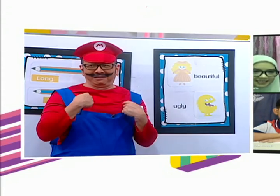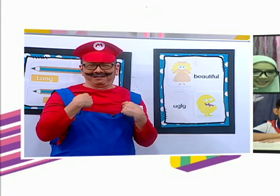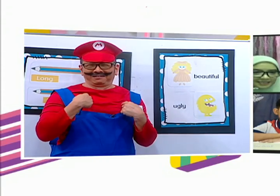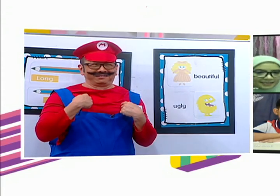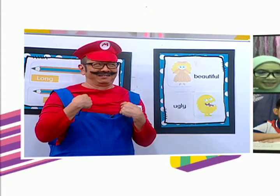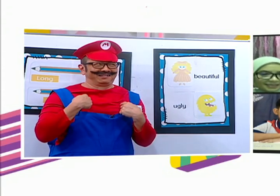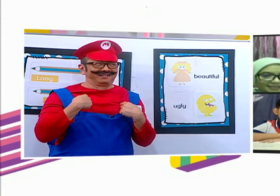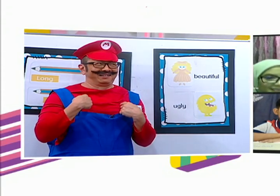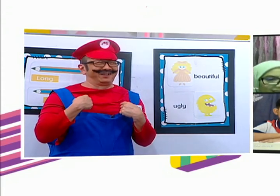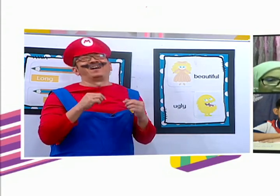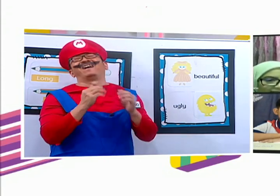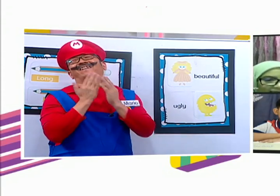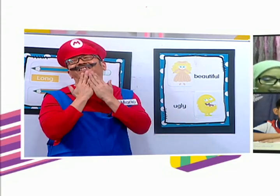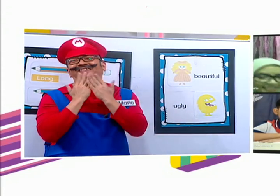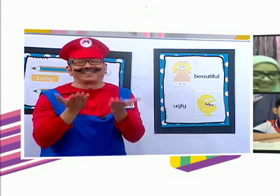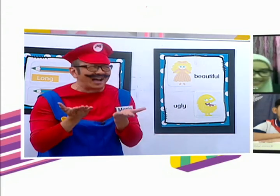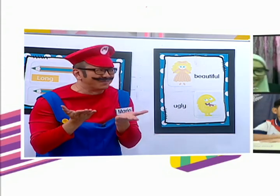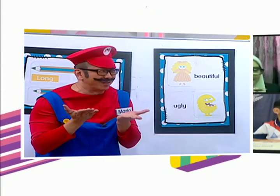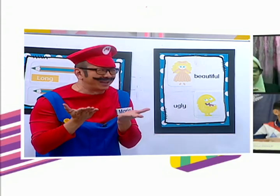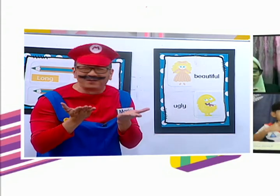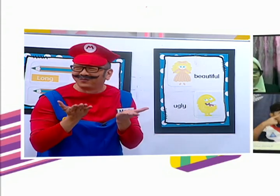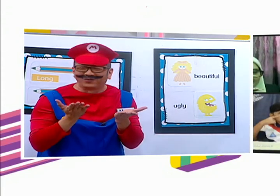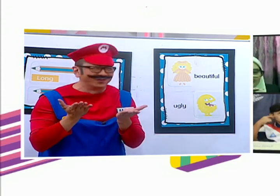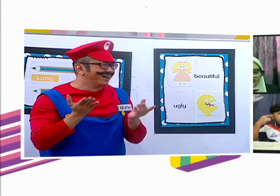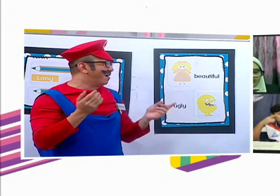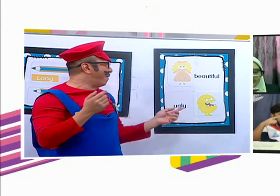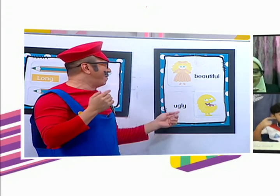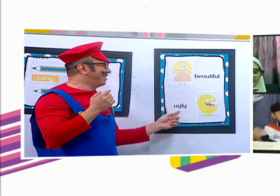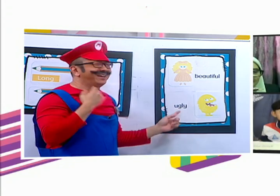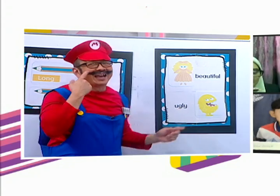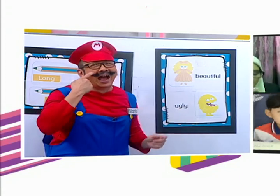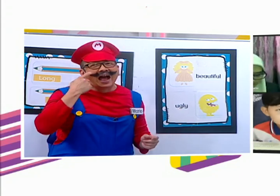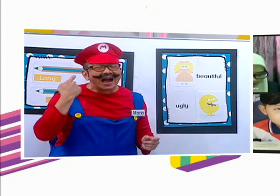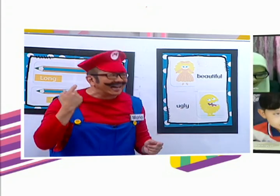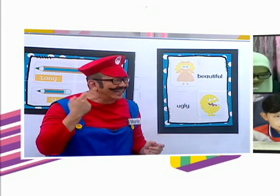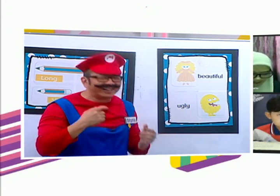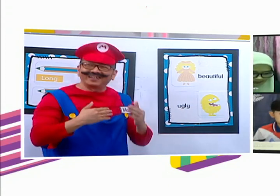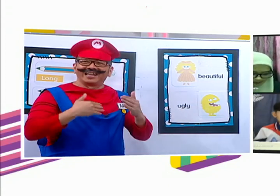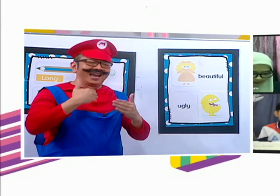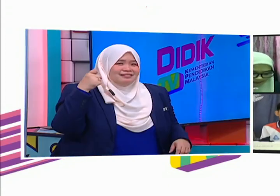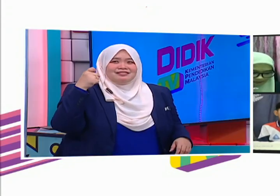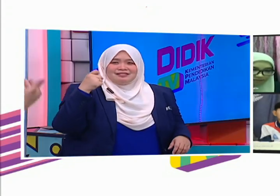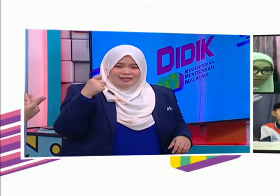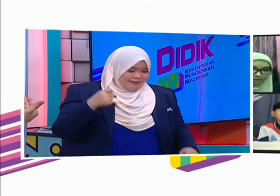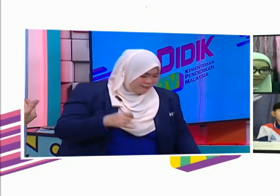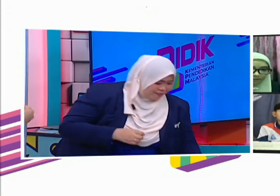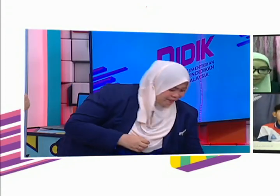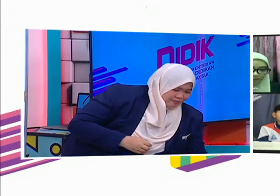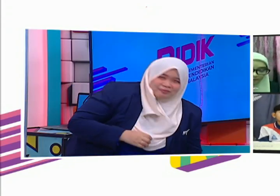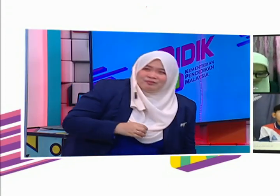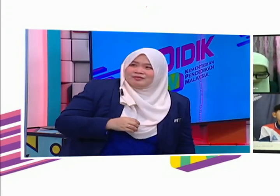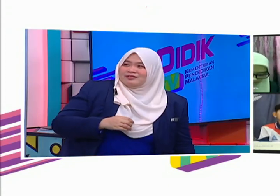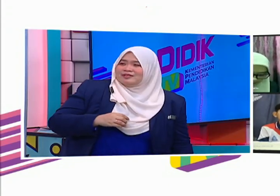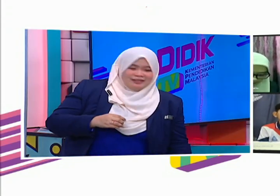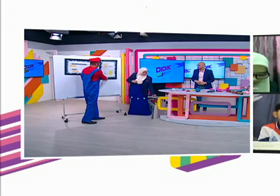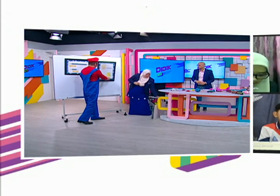ugly? No. No. You I'm so are thankful. Beautiful. Okay. Ugly. Ugly. Ugly. Okay, next word.